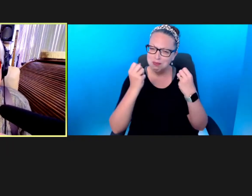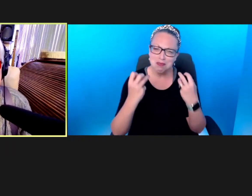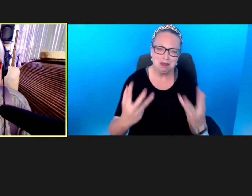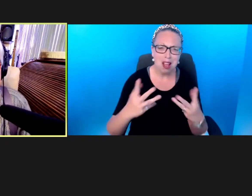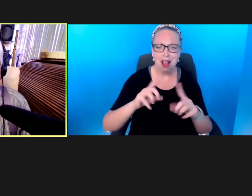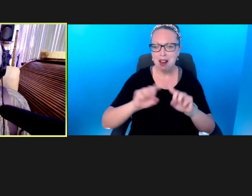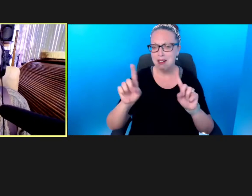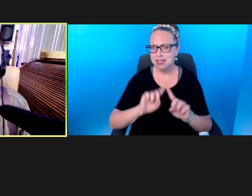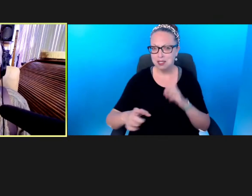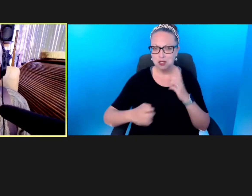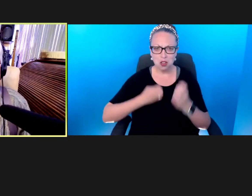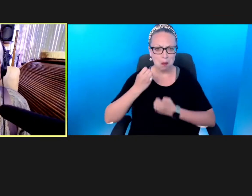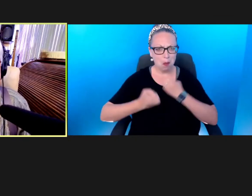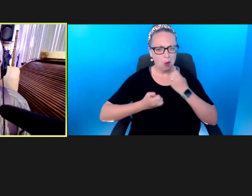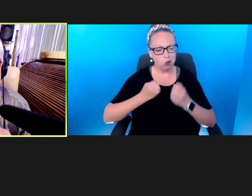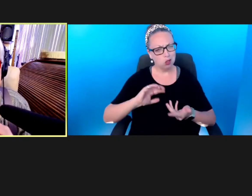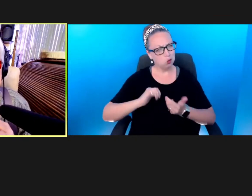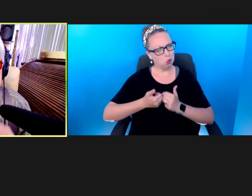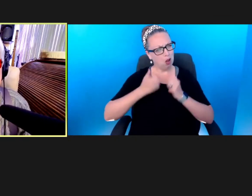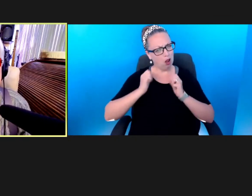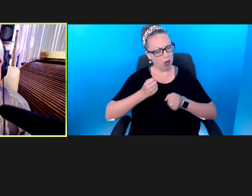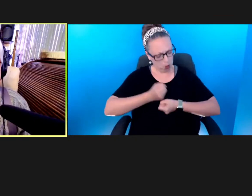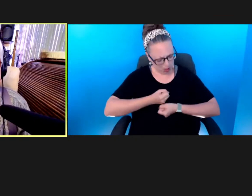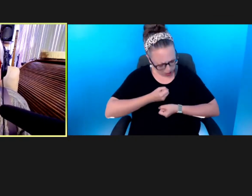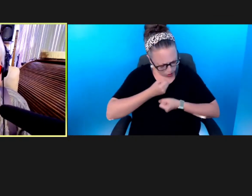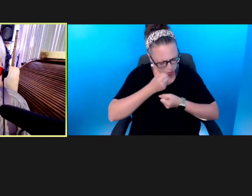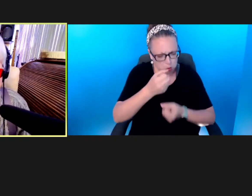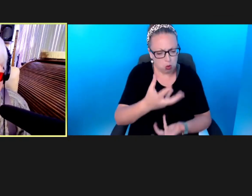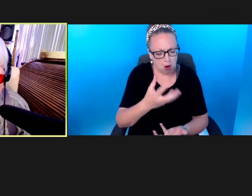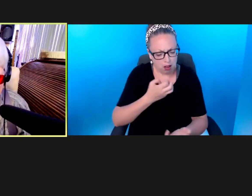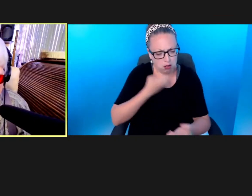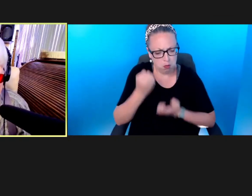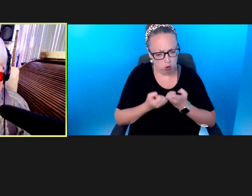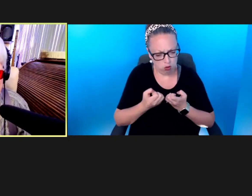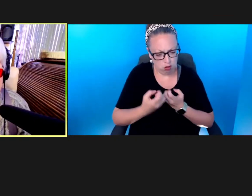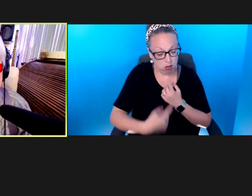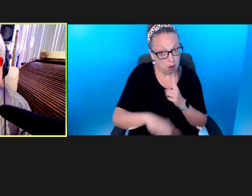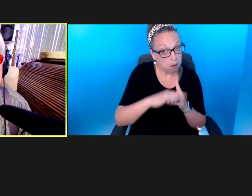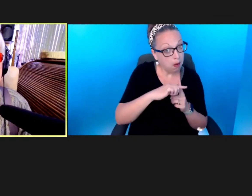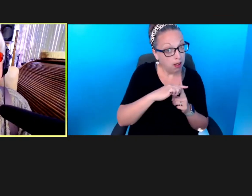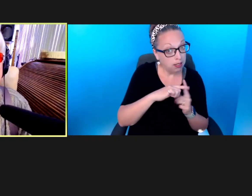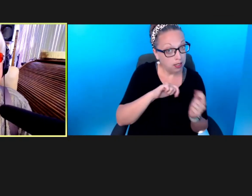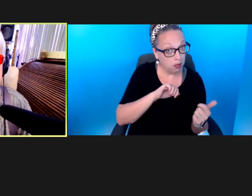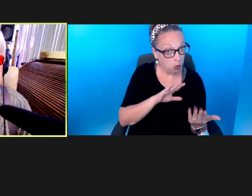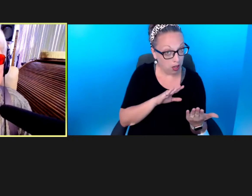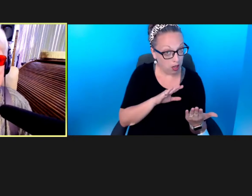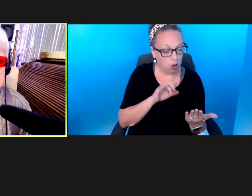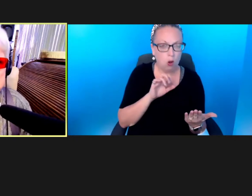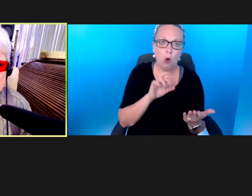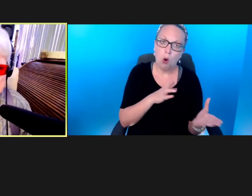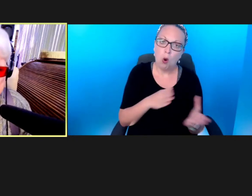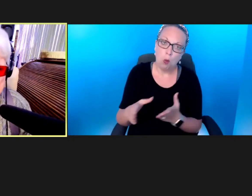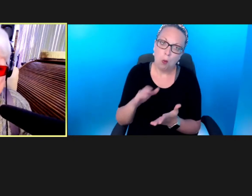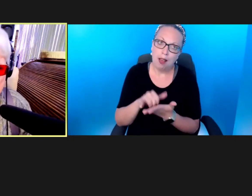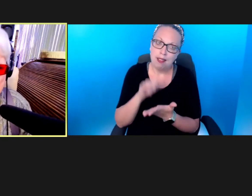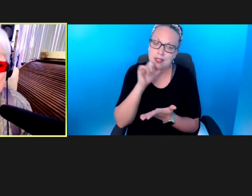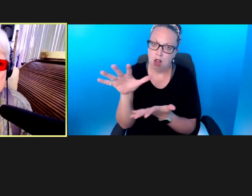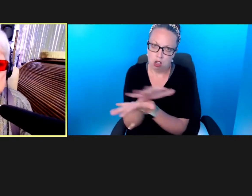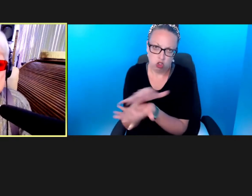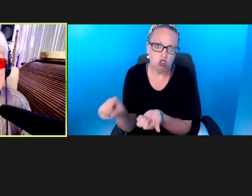able to express those emotions in a positive way, or at least a way that is not